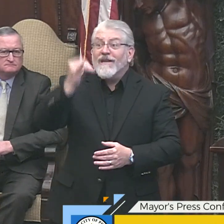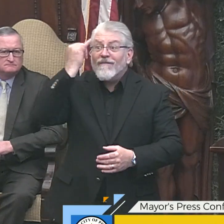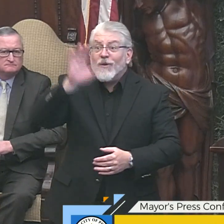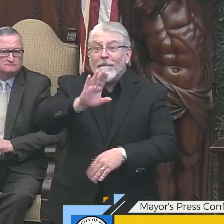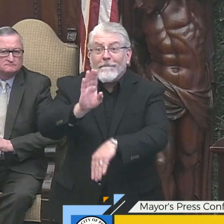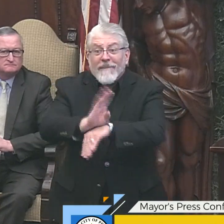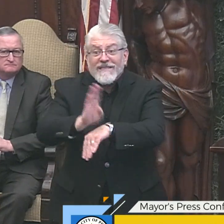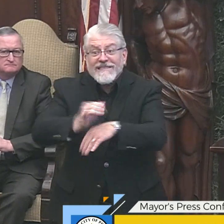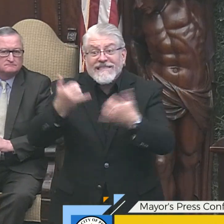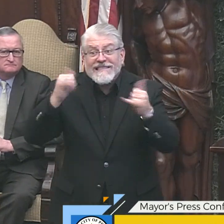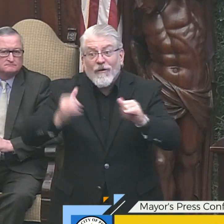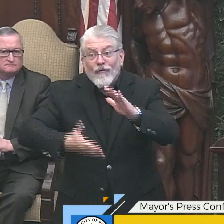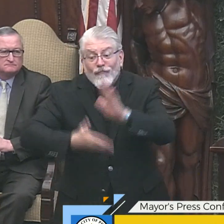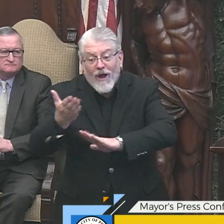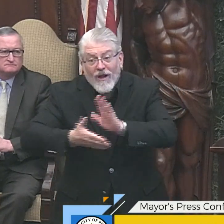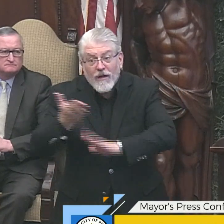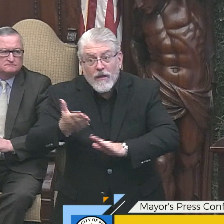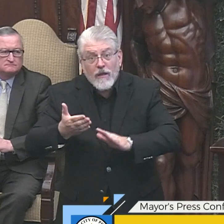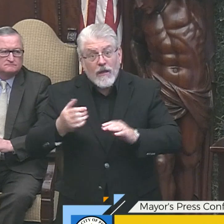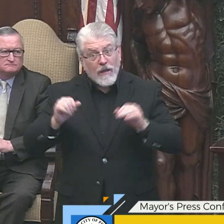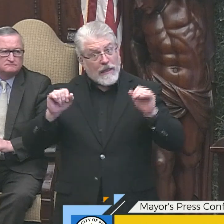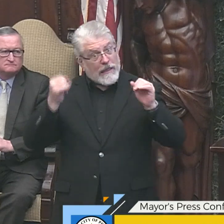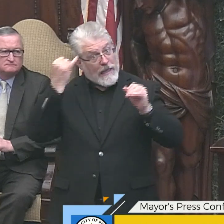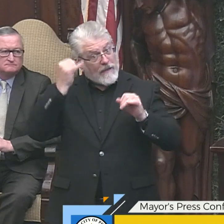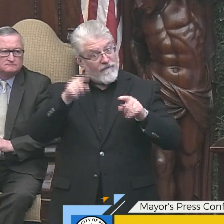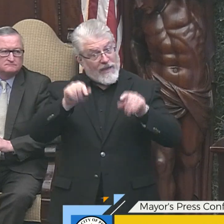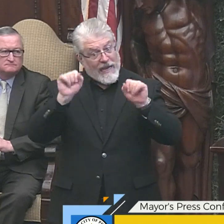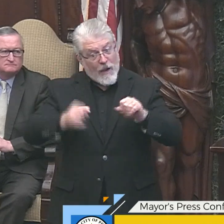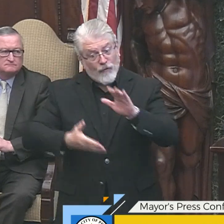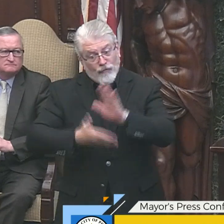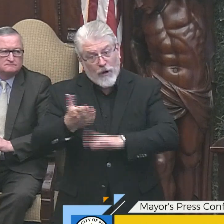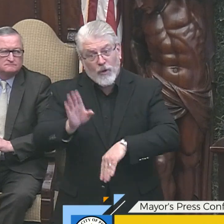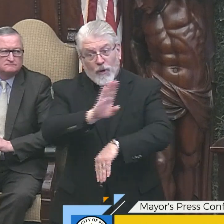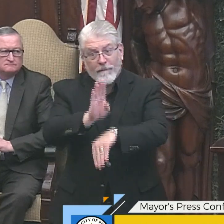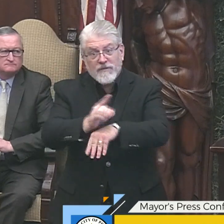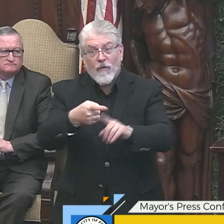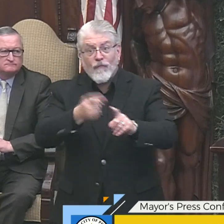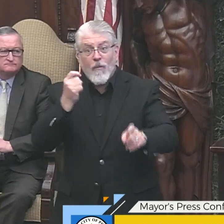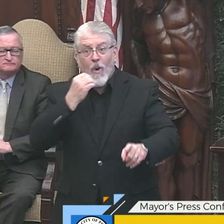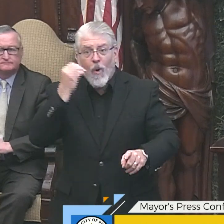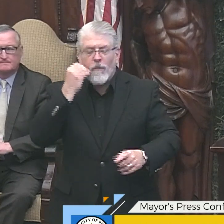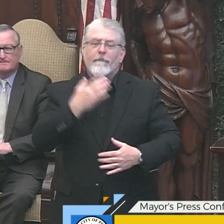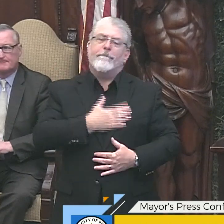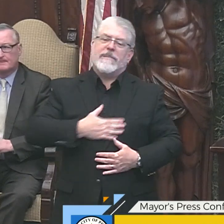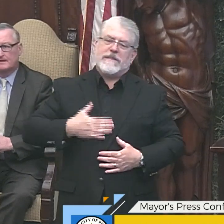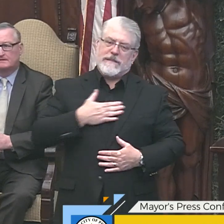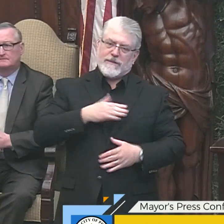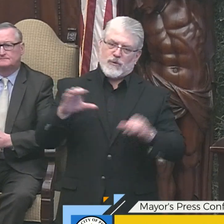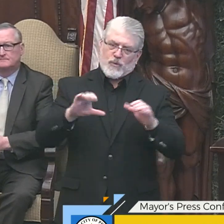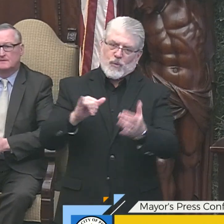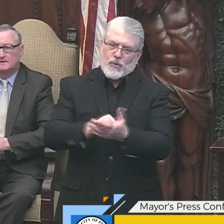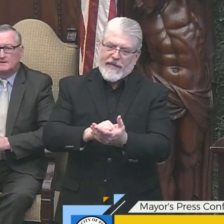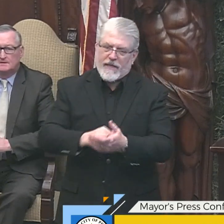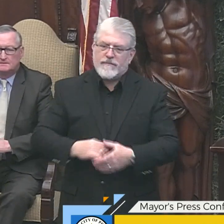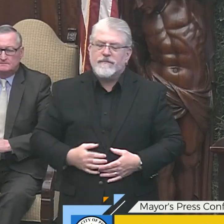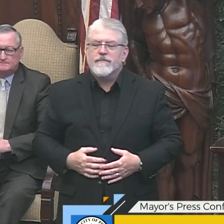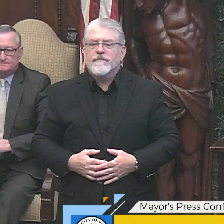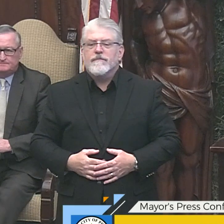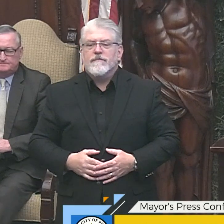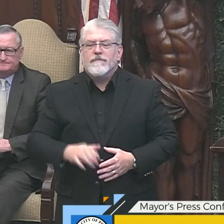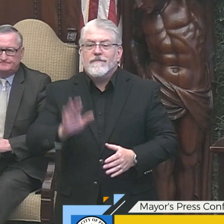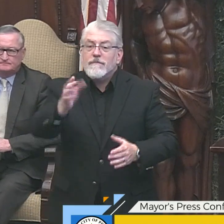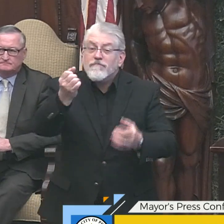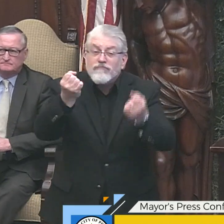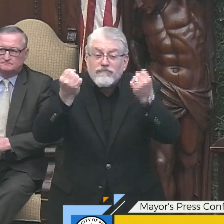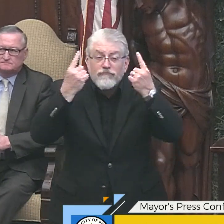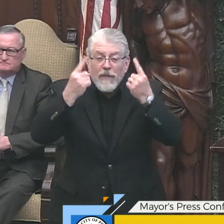home. Now, we understand all this is inconvenient, but it is important. If you do this, you're protecting yourself, you're protecting